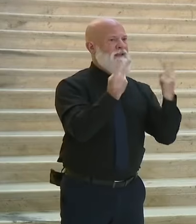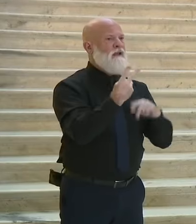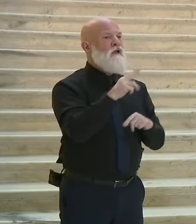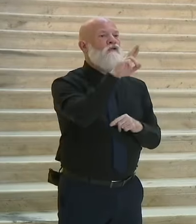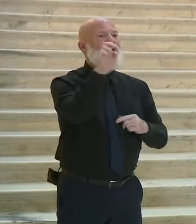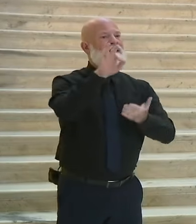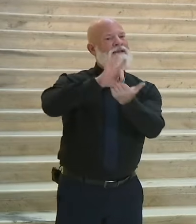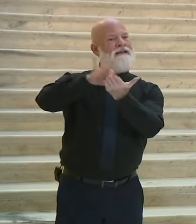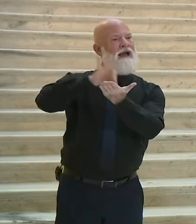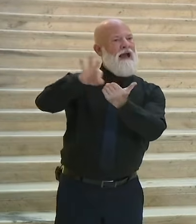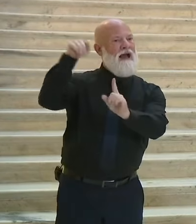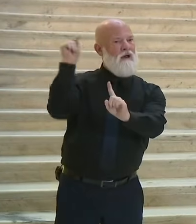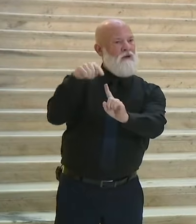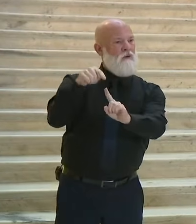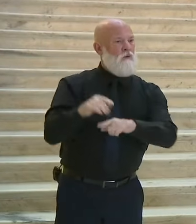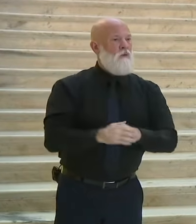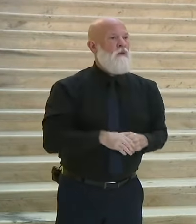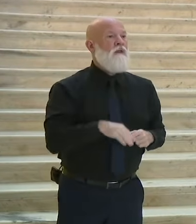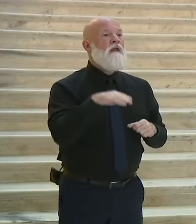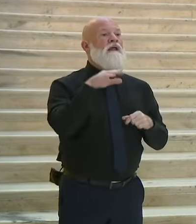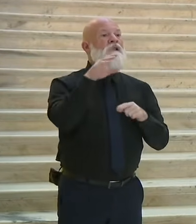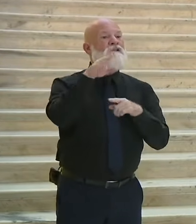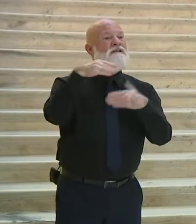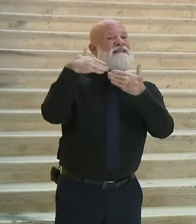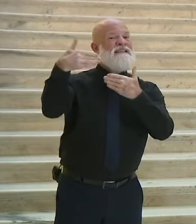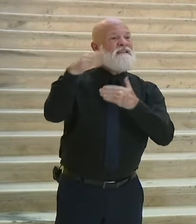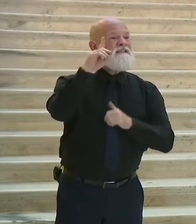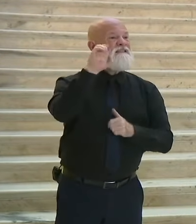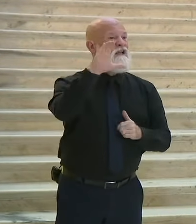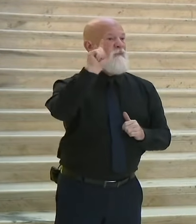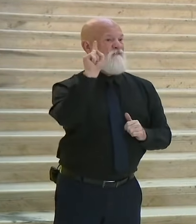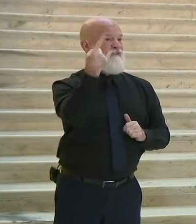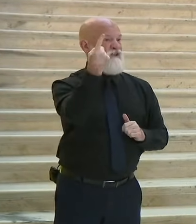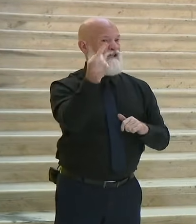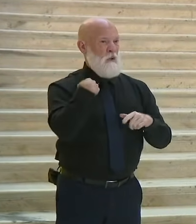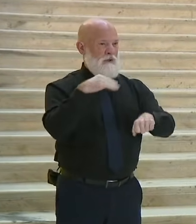Moving on to the December 1st election, this is a reminder, there is an election in seven counties tomorrow.